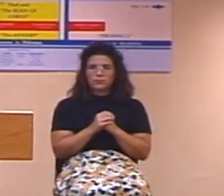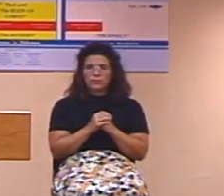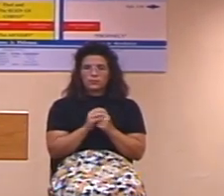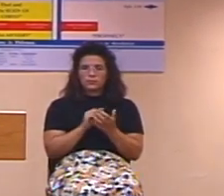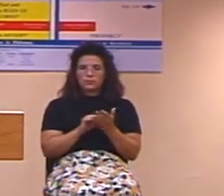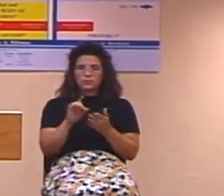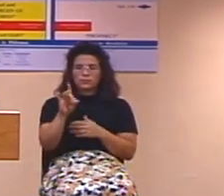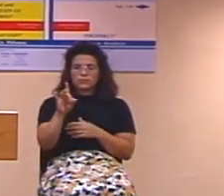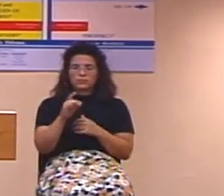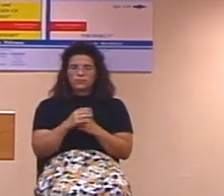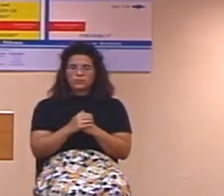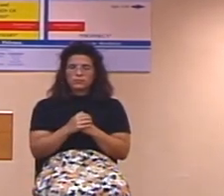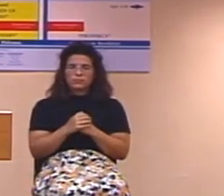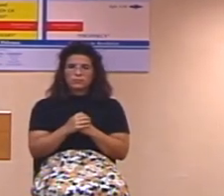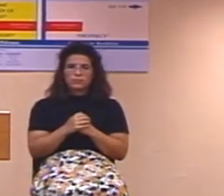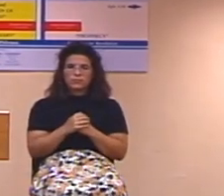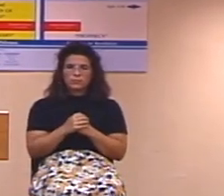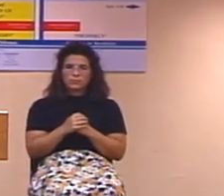verse 8.